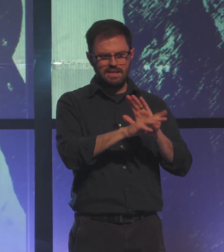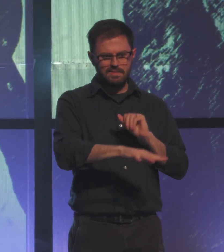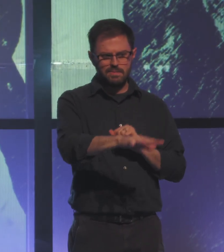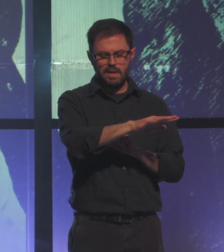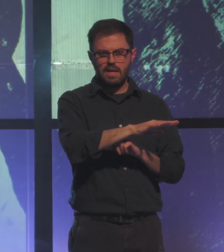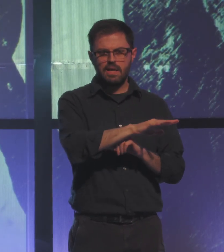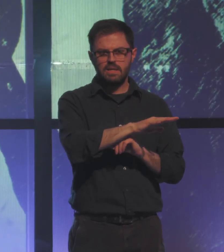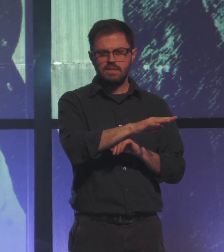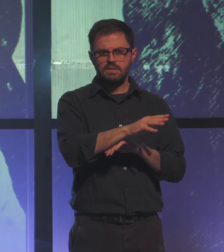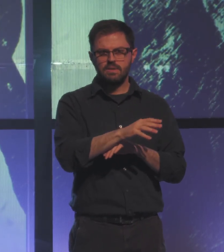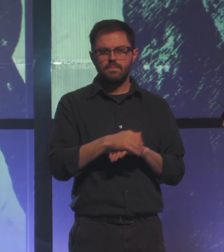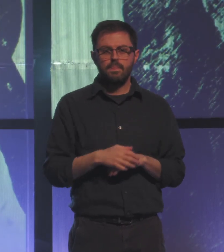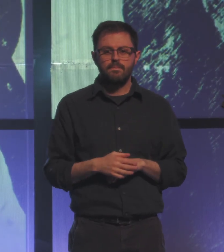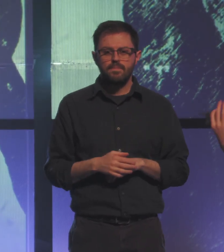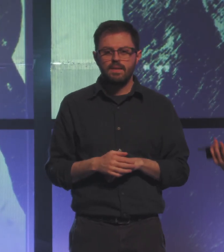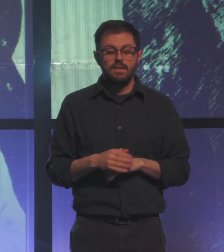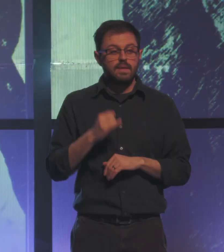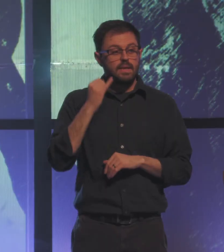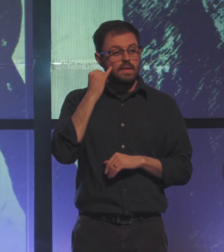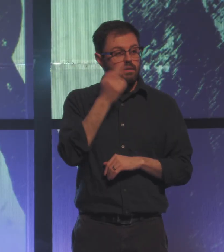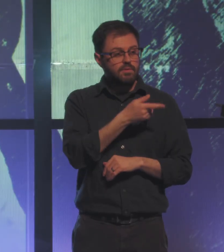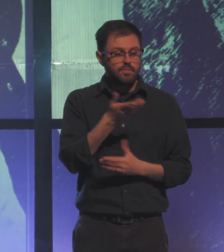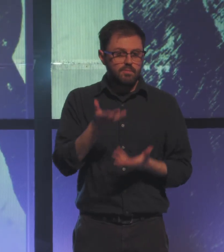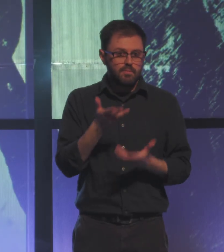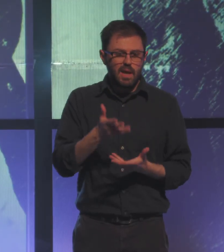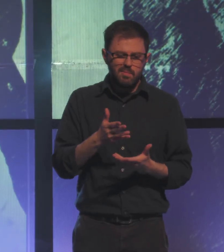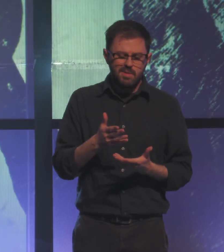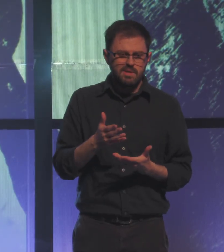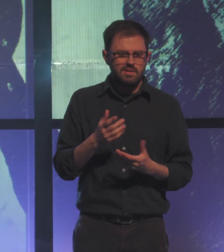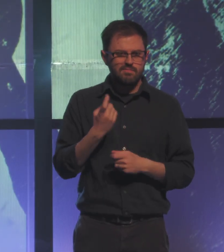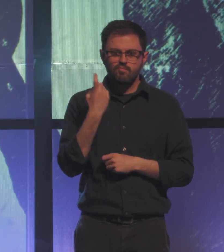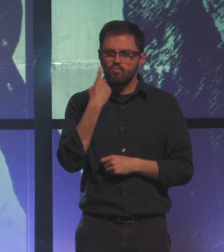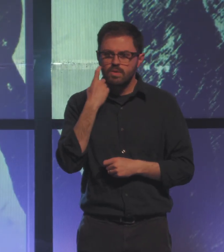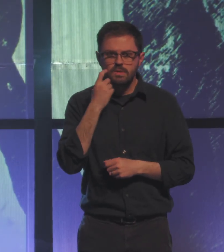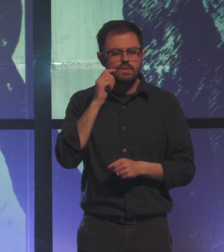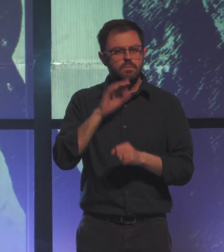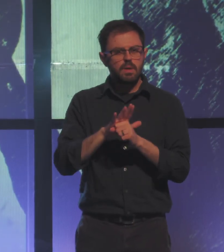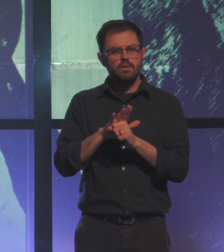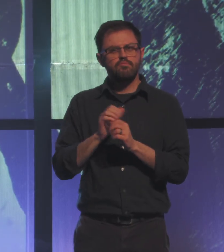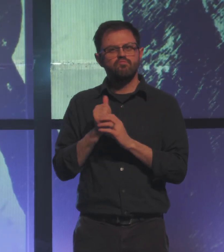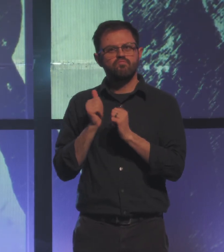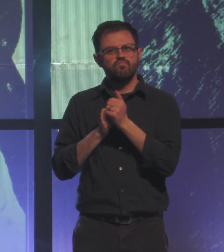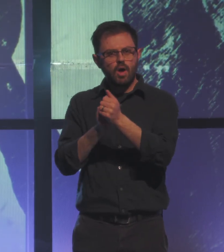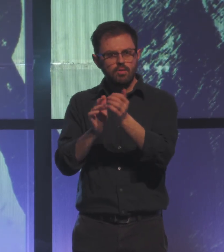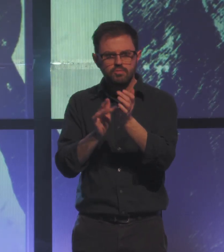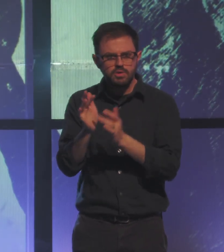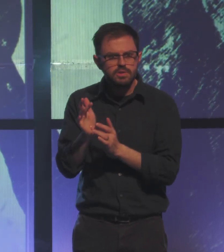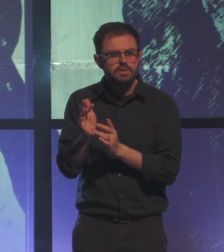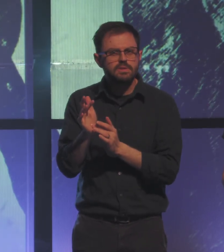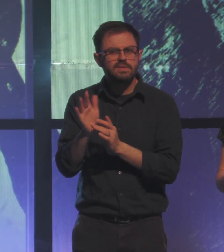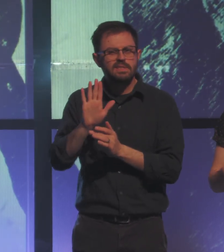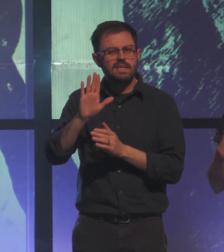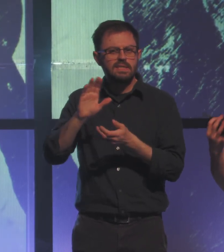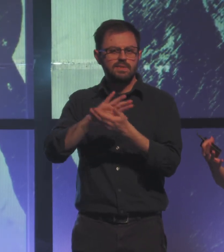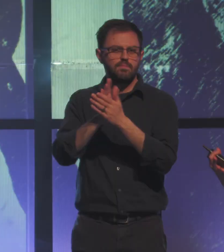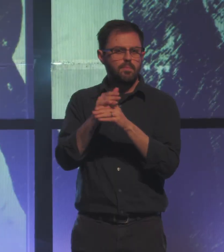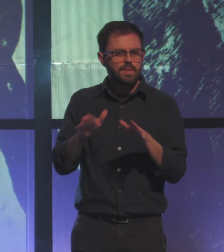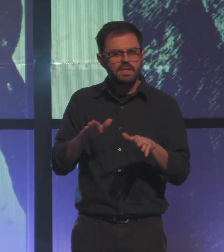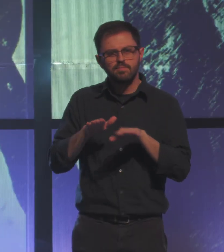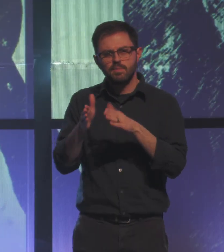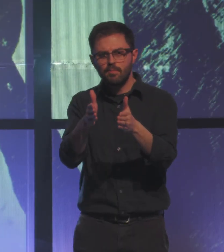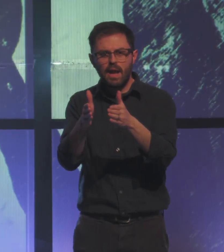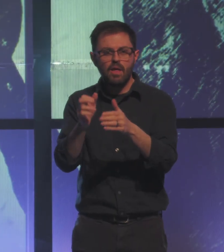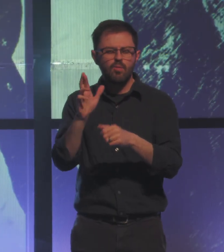For maybe you've newly committed yourself to following this peacemaking path. Maybe this is something that you've come a